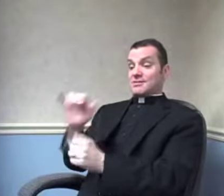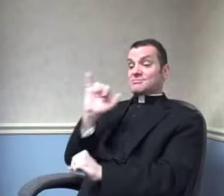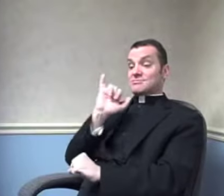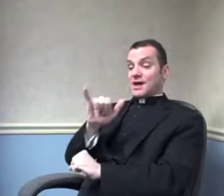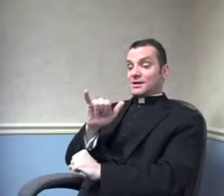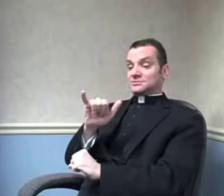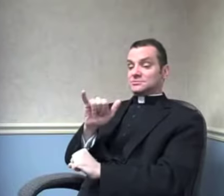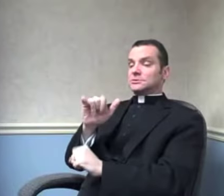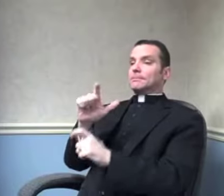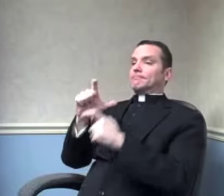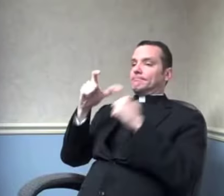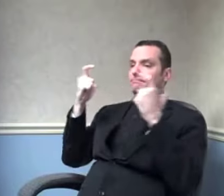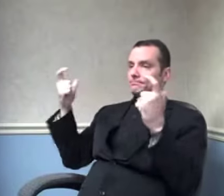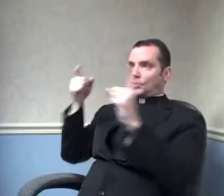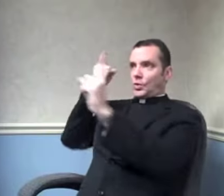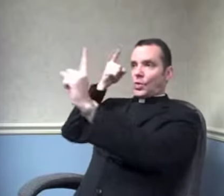that take place during the whole week.